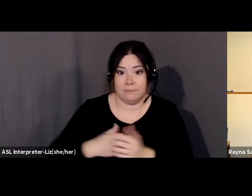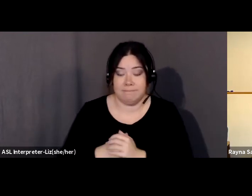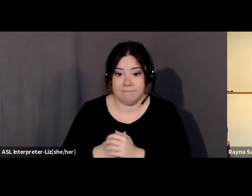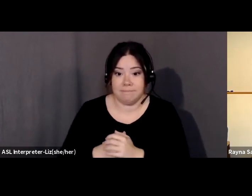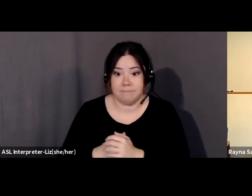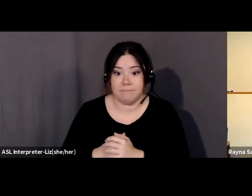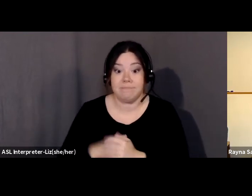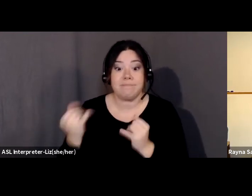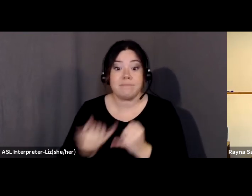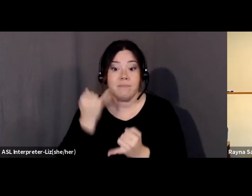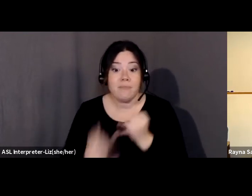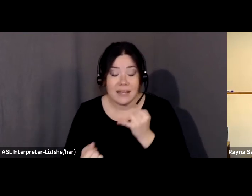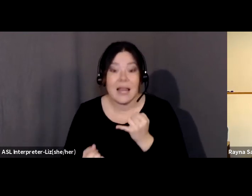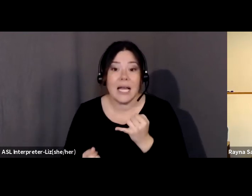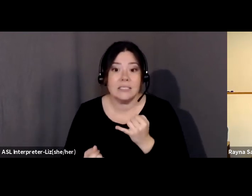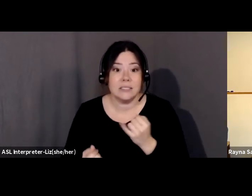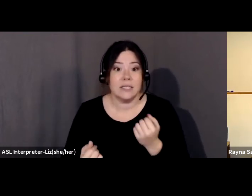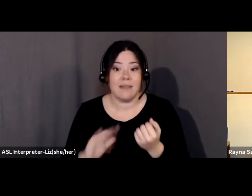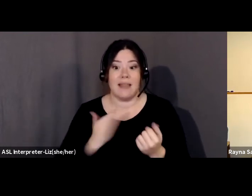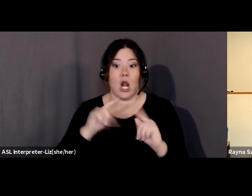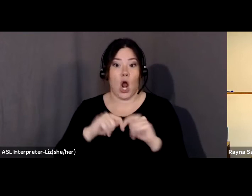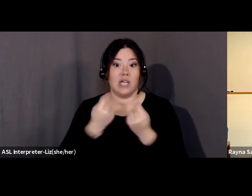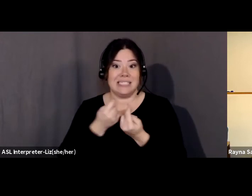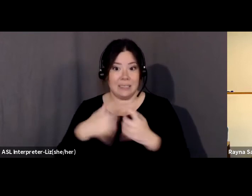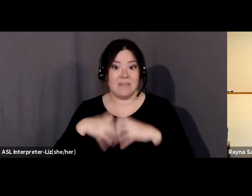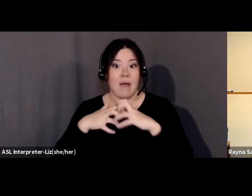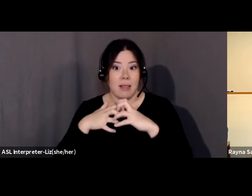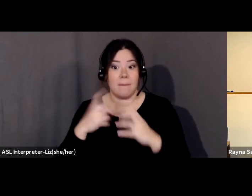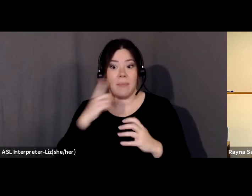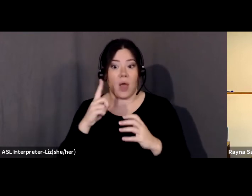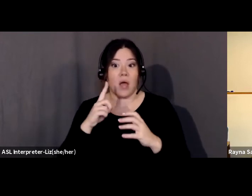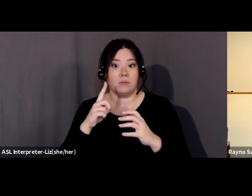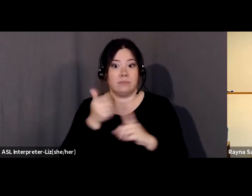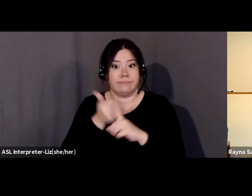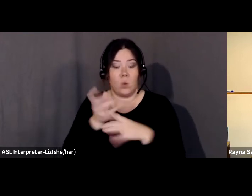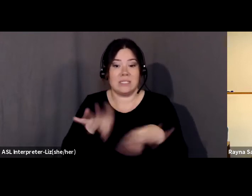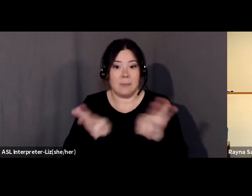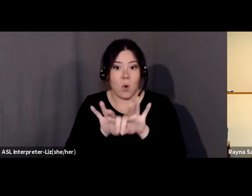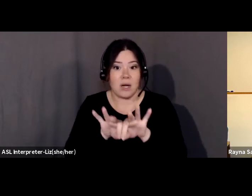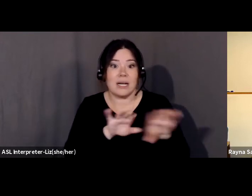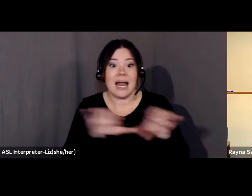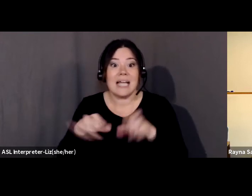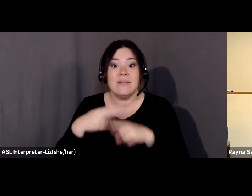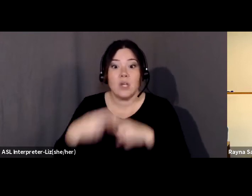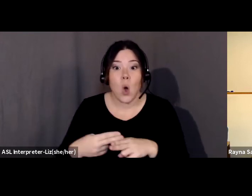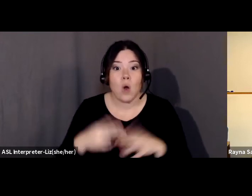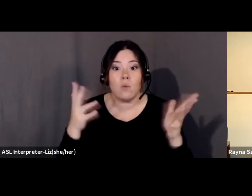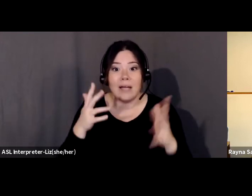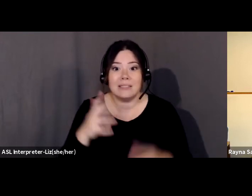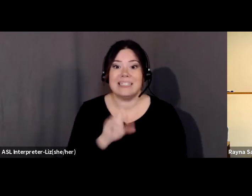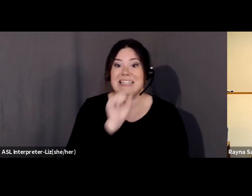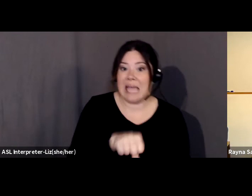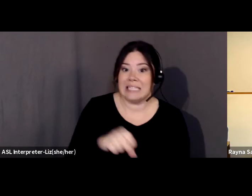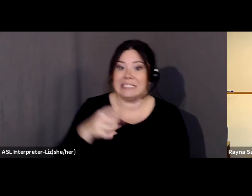developed and thought was important for thinking about group dynamics was an activity called Yes and this